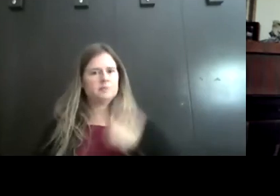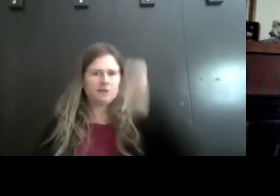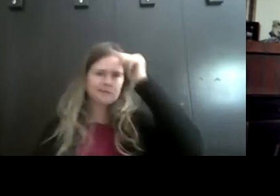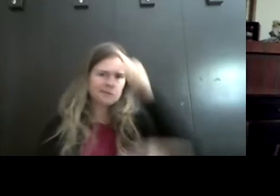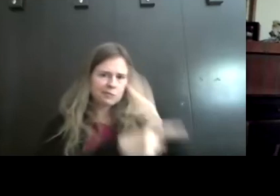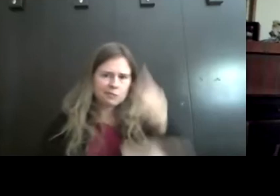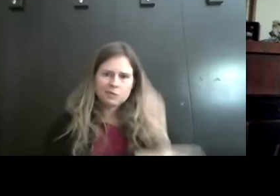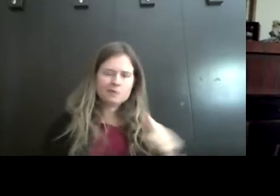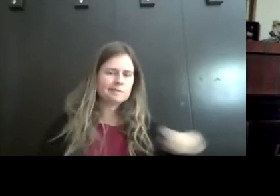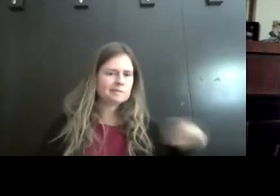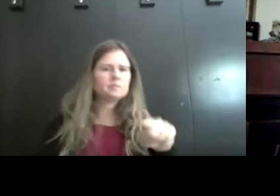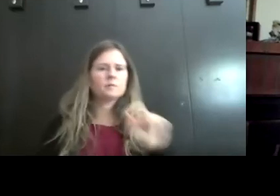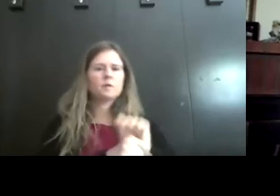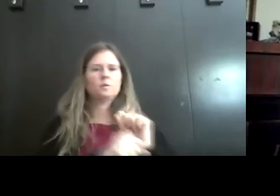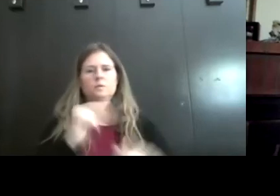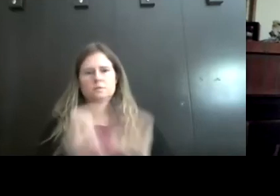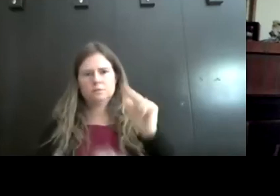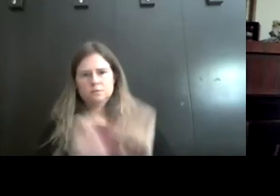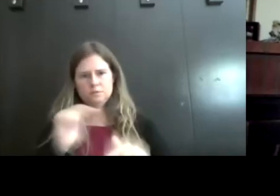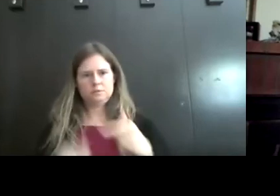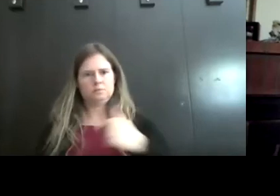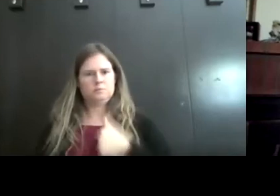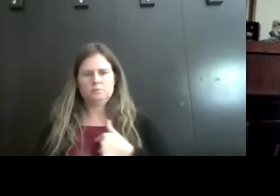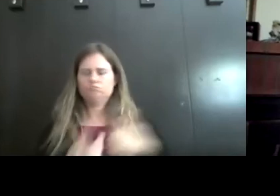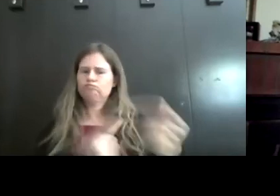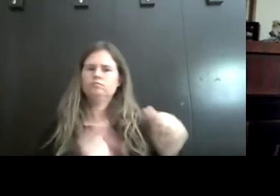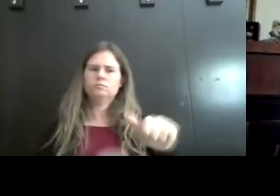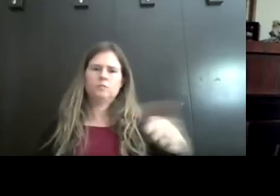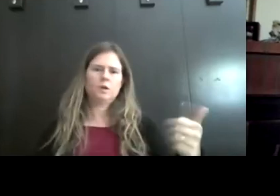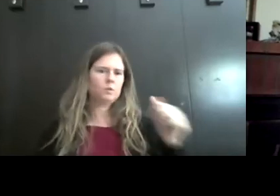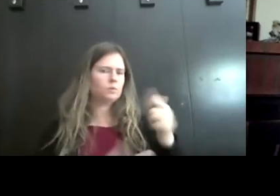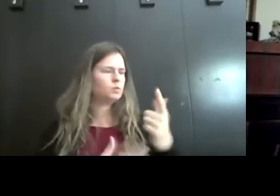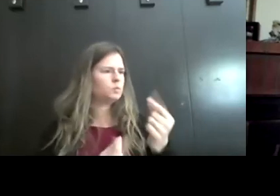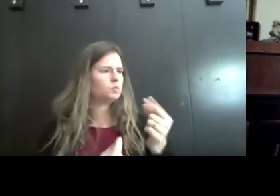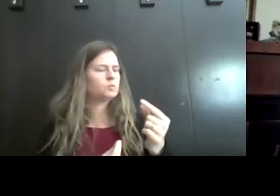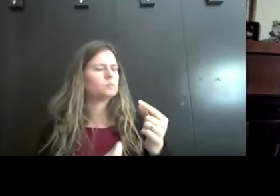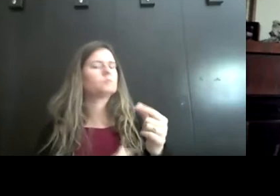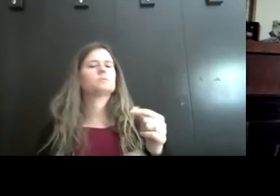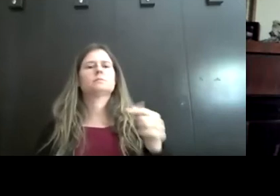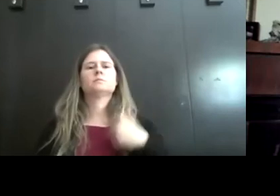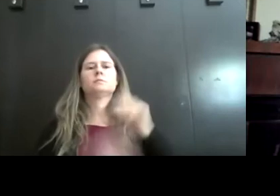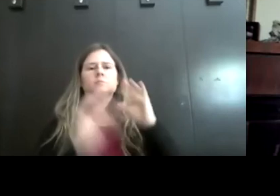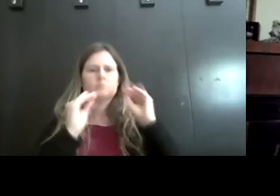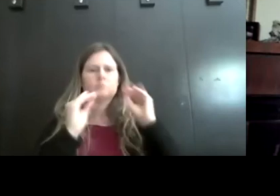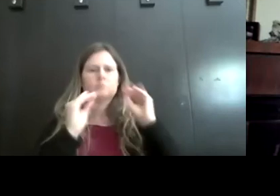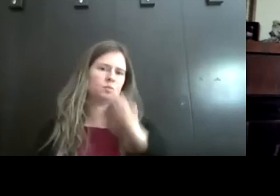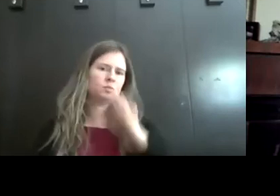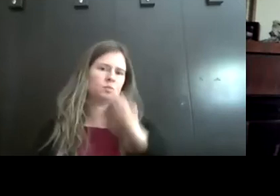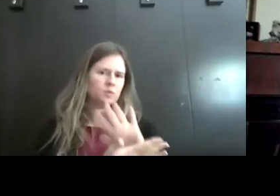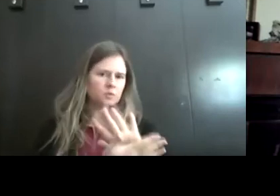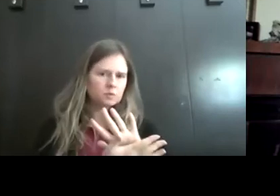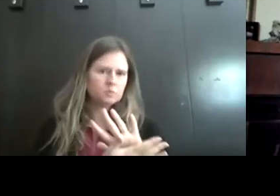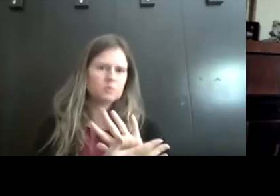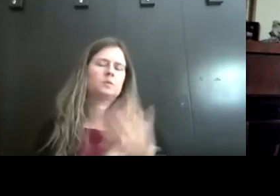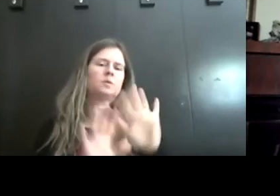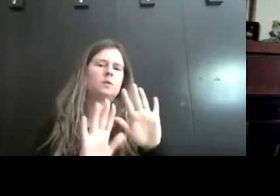I was the only one that would also do other things, teach preschool and work juvenile probation. I've always enjoyed working with